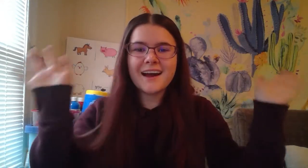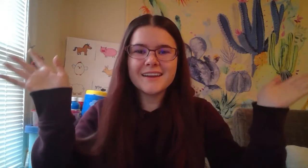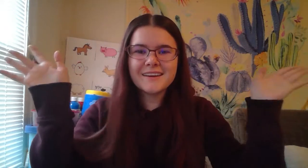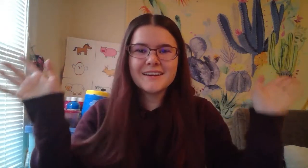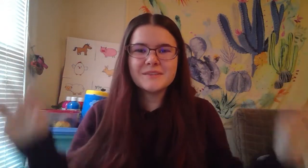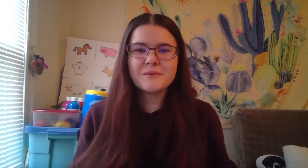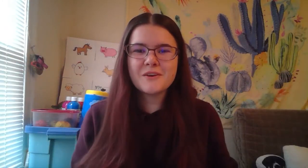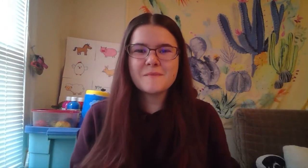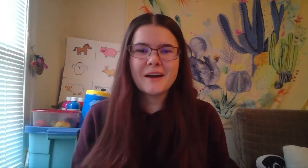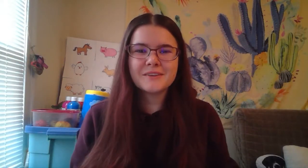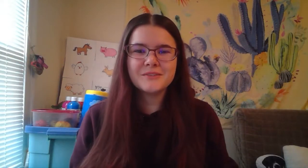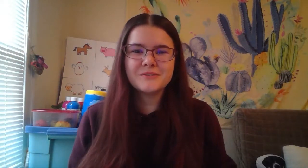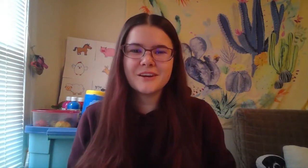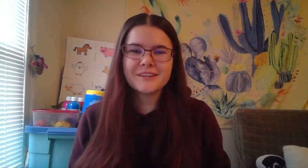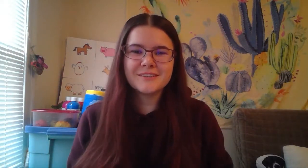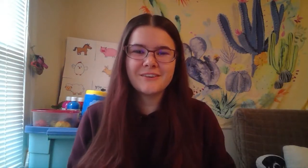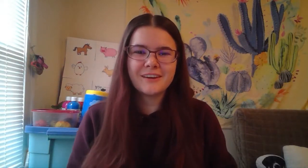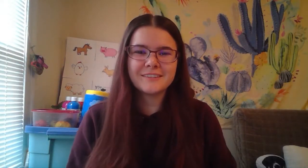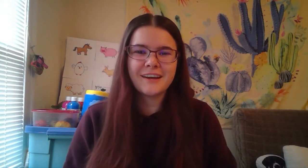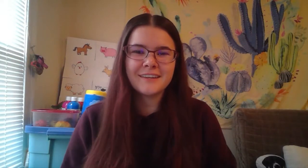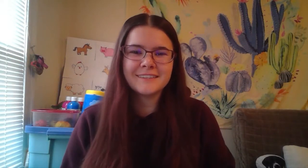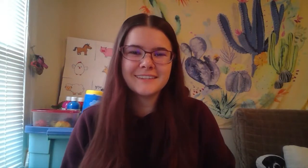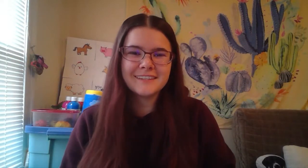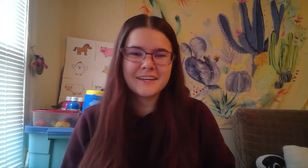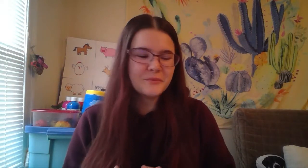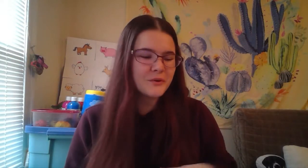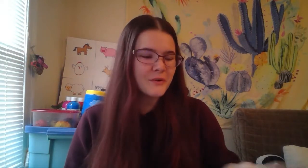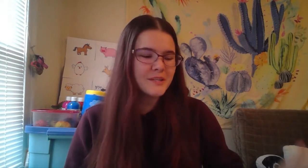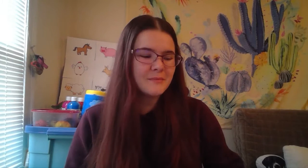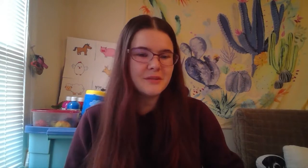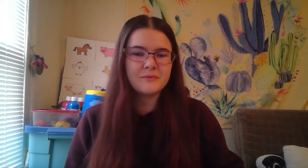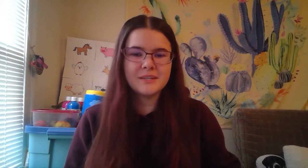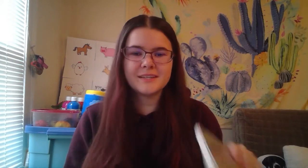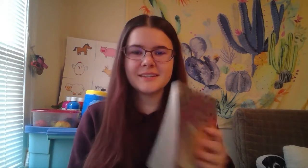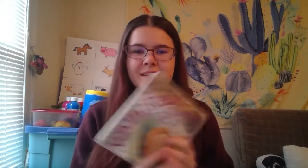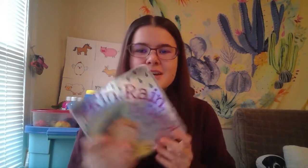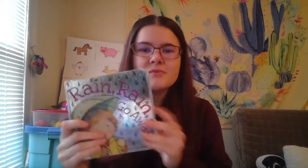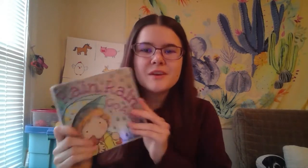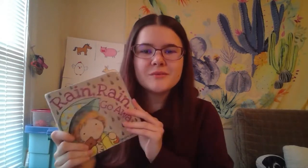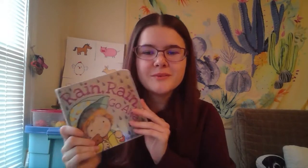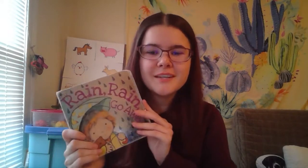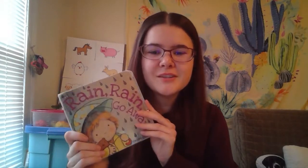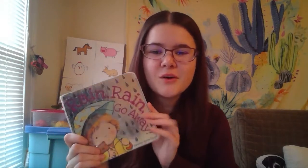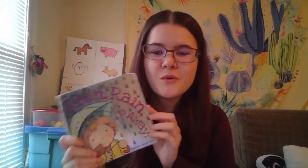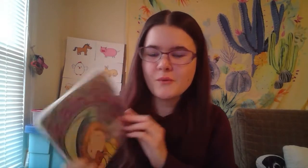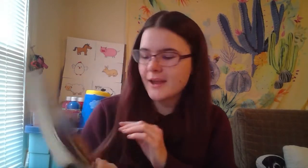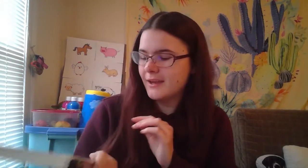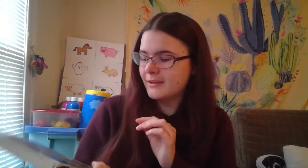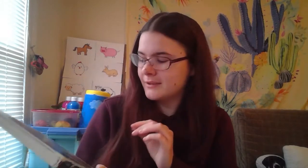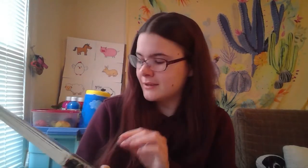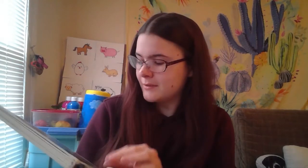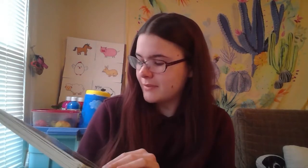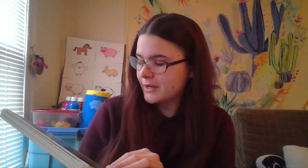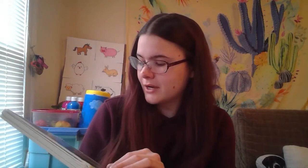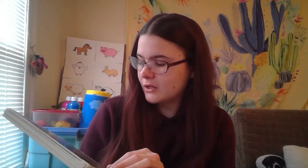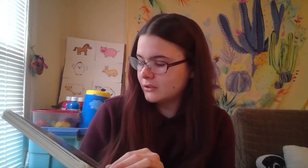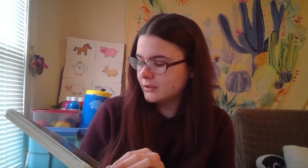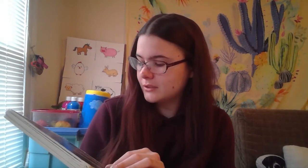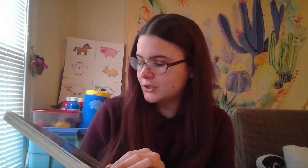Hi guys, welcome back to Frog and Toad Online. Today we're going to be reading Rain Rain Go Away by Carolyn